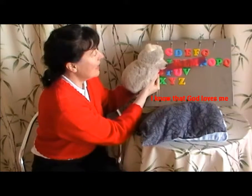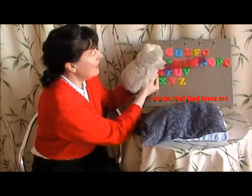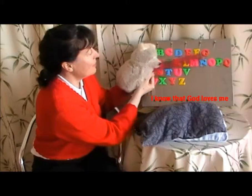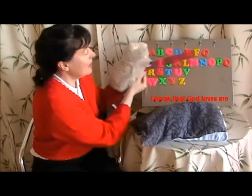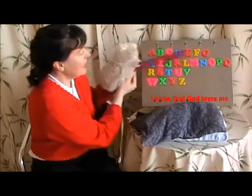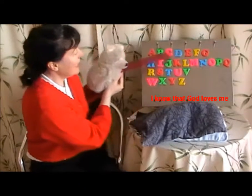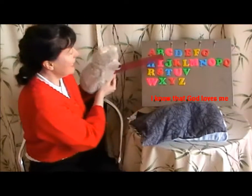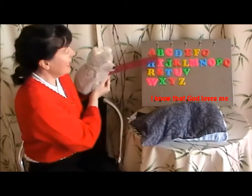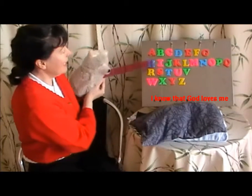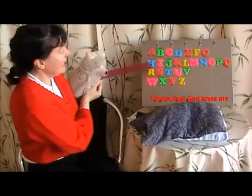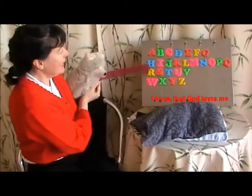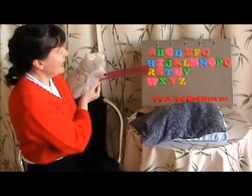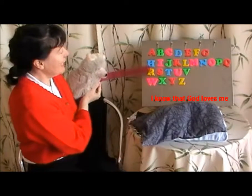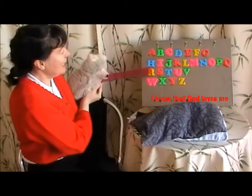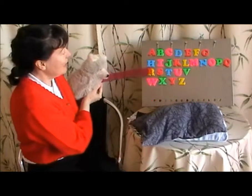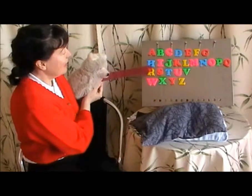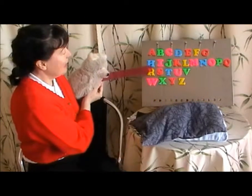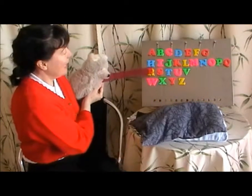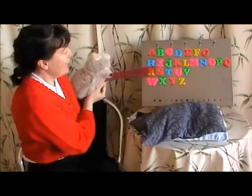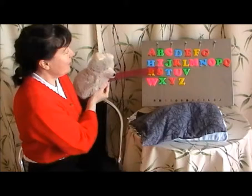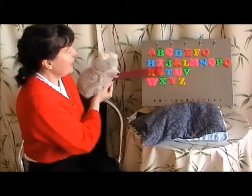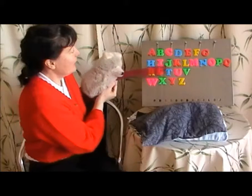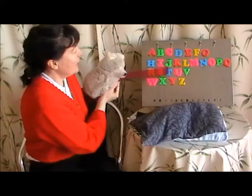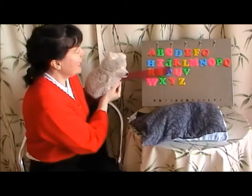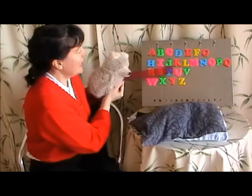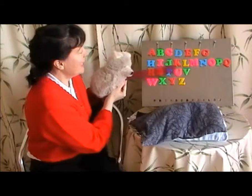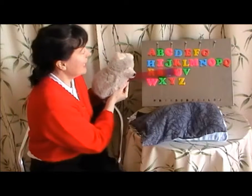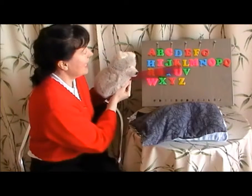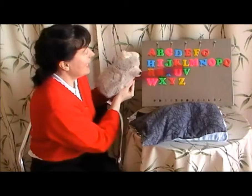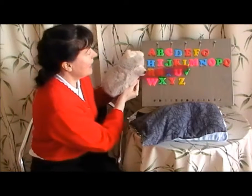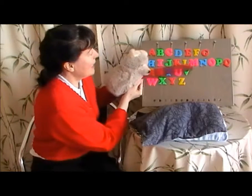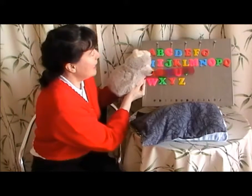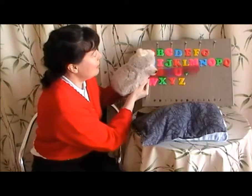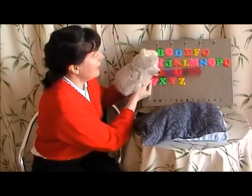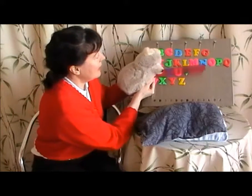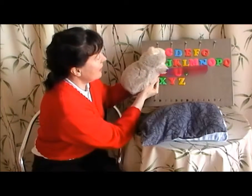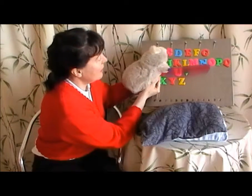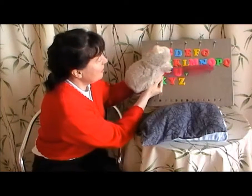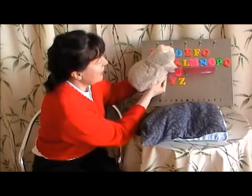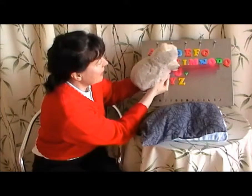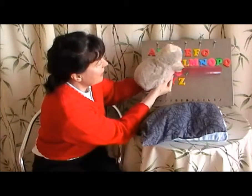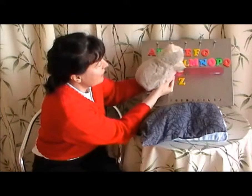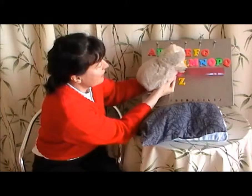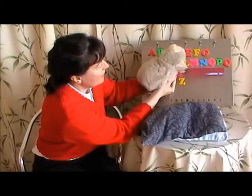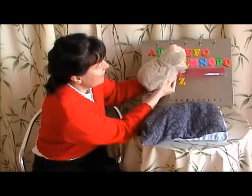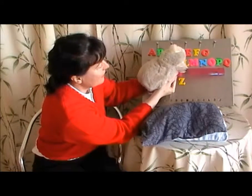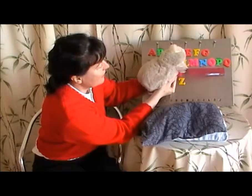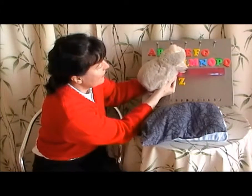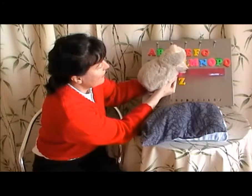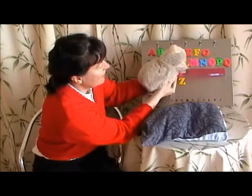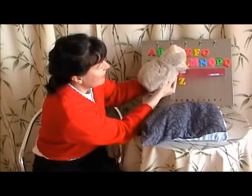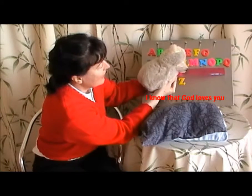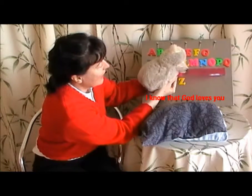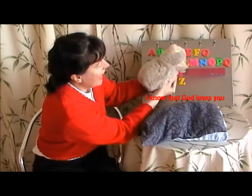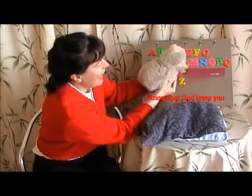loves me. H, I, J, K, L, M, N, O, P, Q.